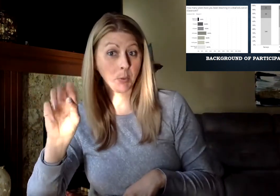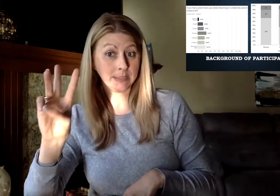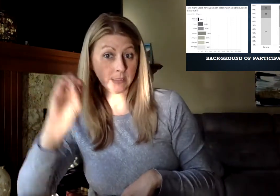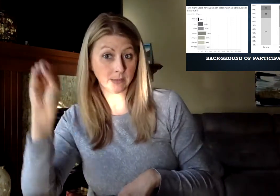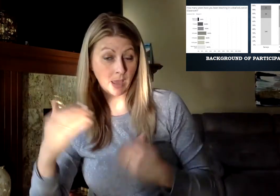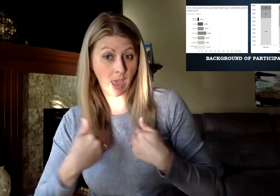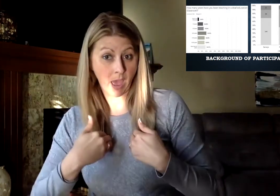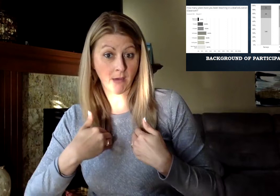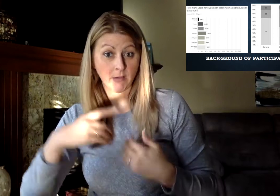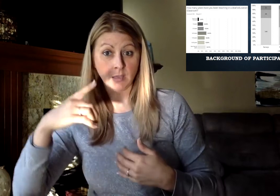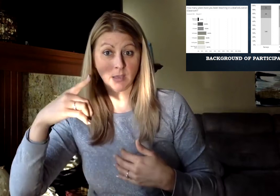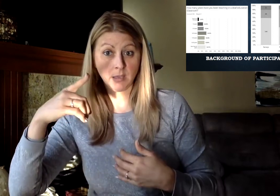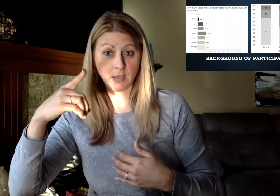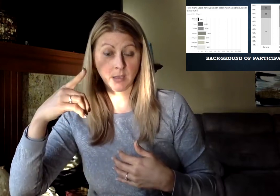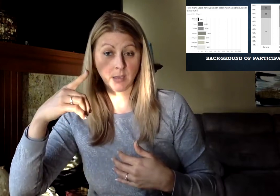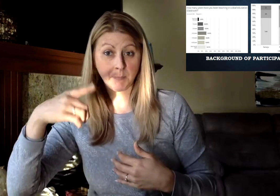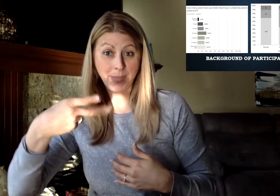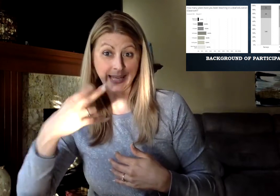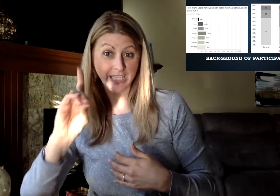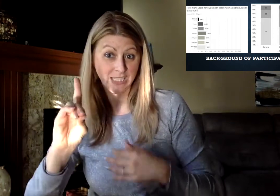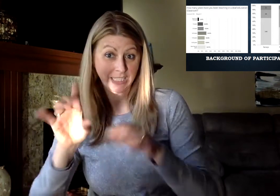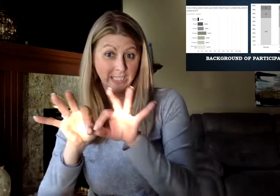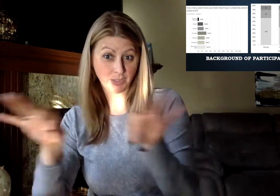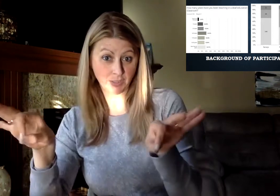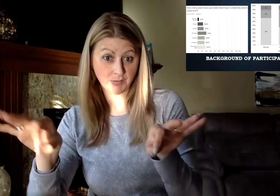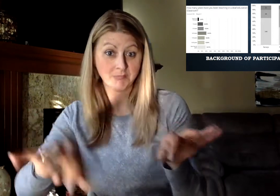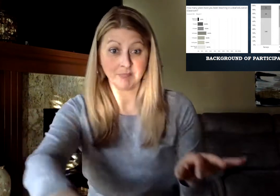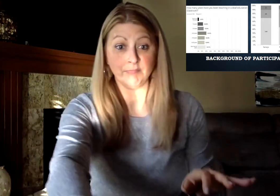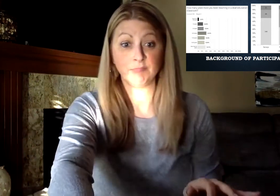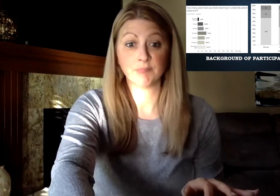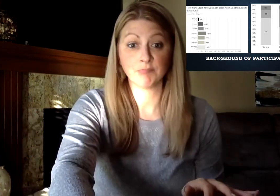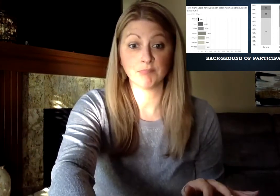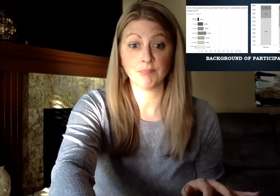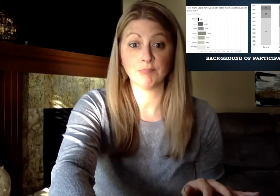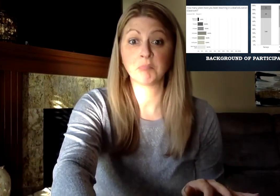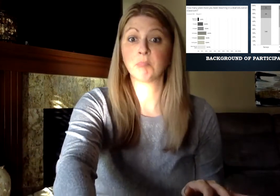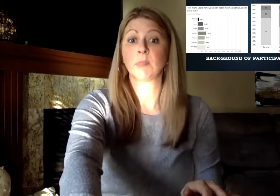and 7.6% had a PhD or doctorate degree.